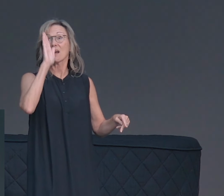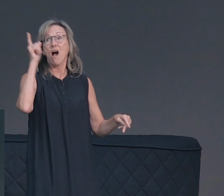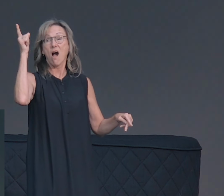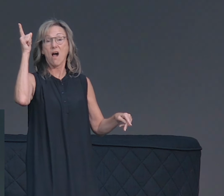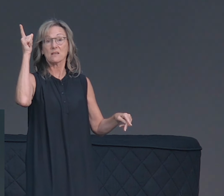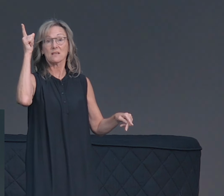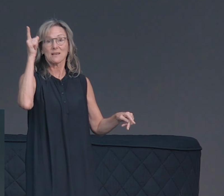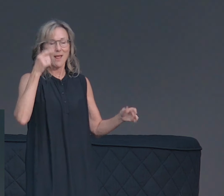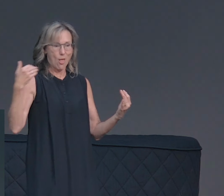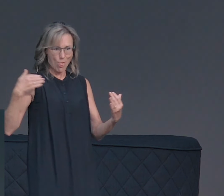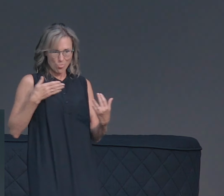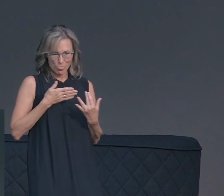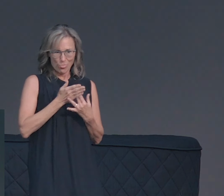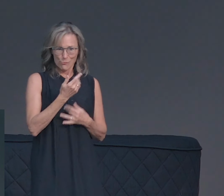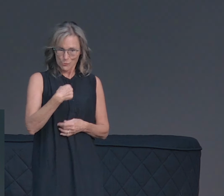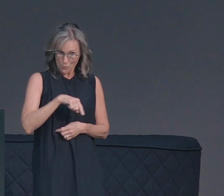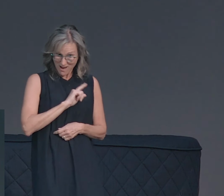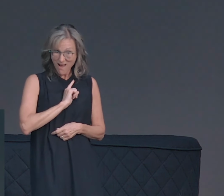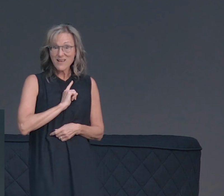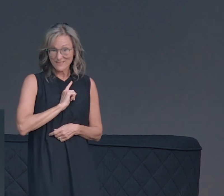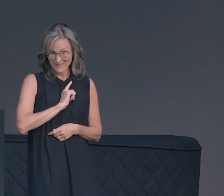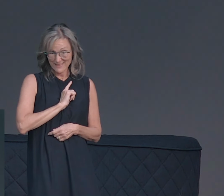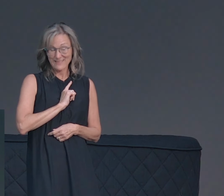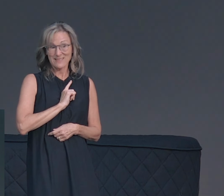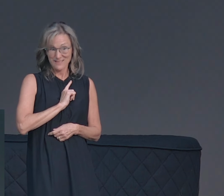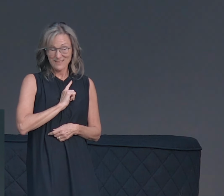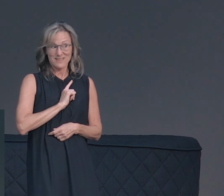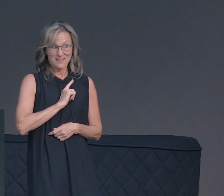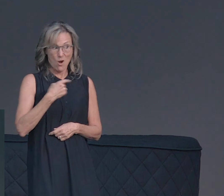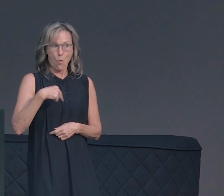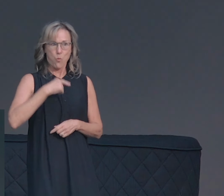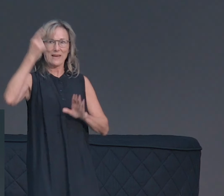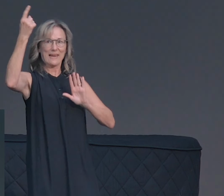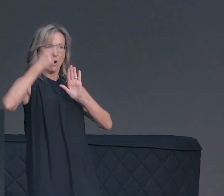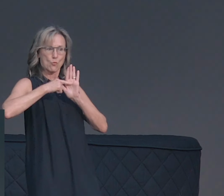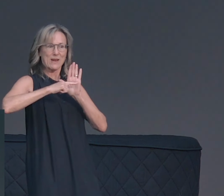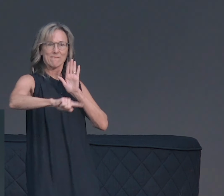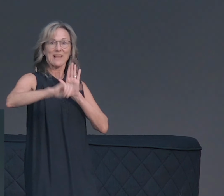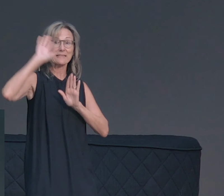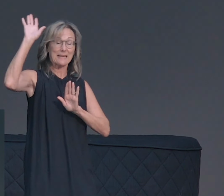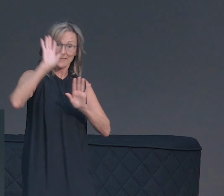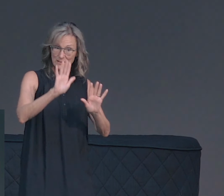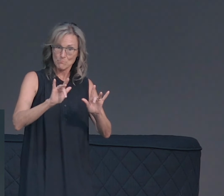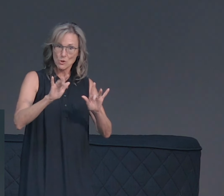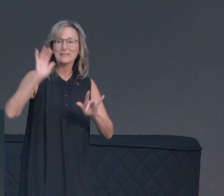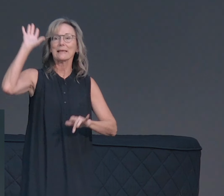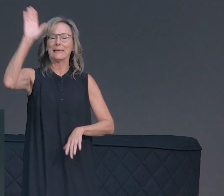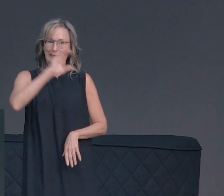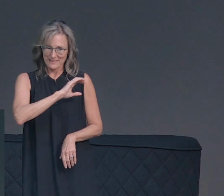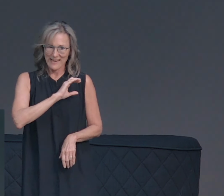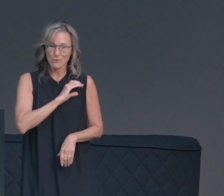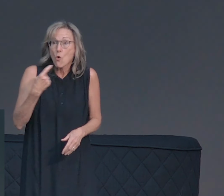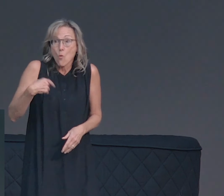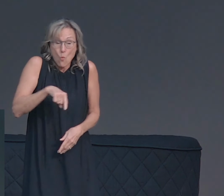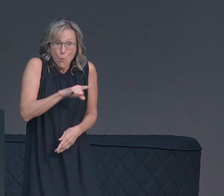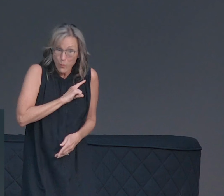These two great beatitudes of reflection serve a great purpose. When we reflect God